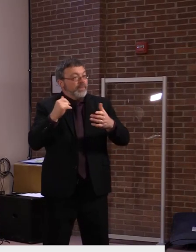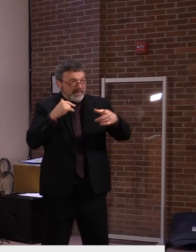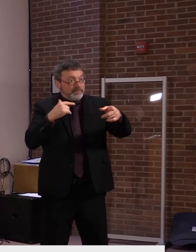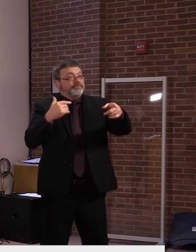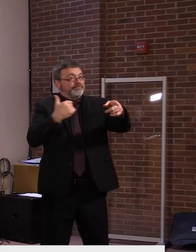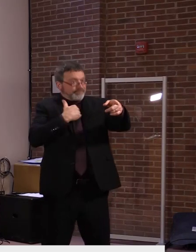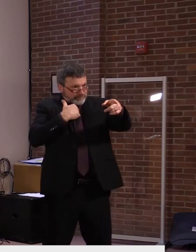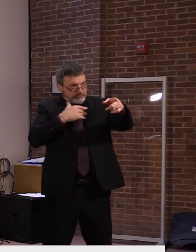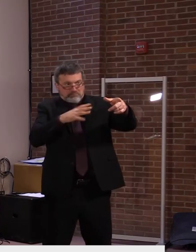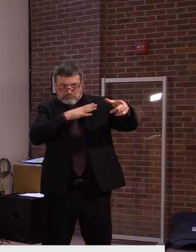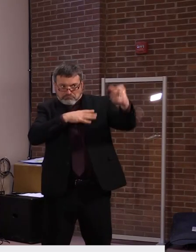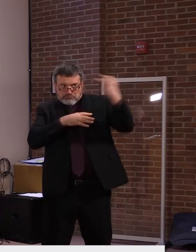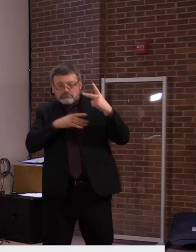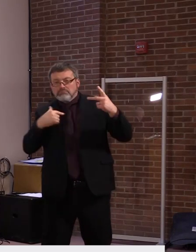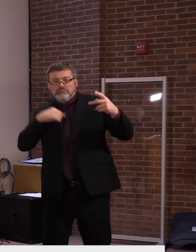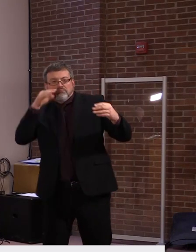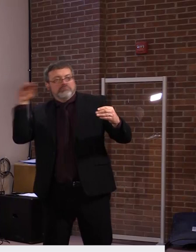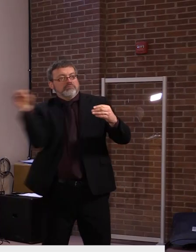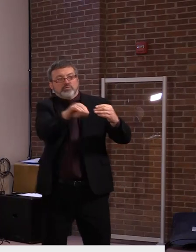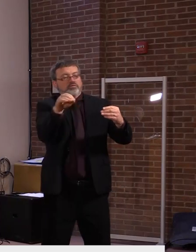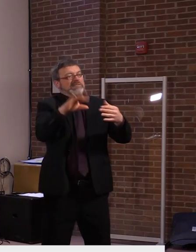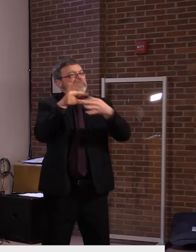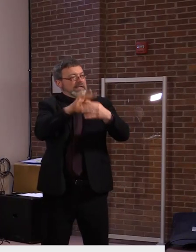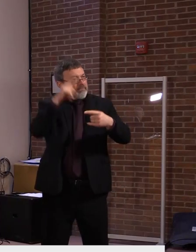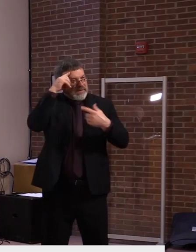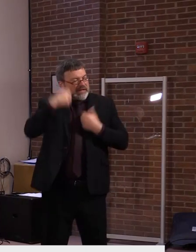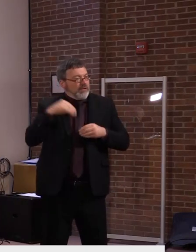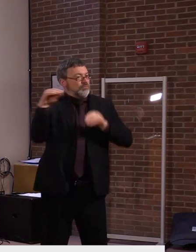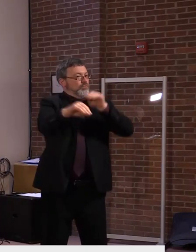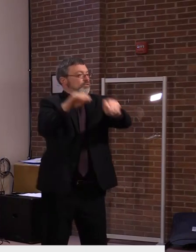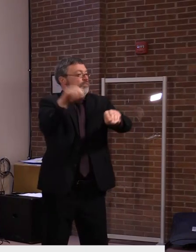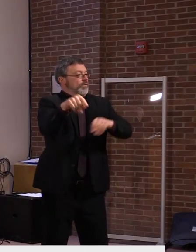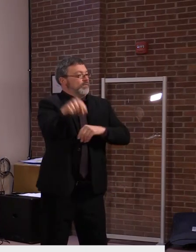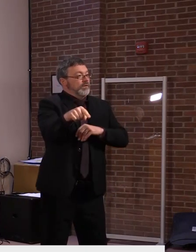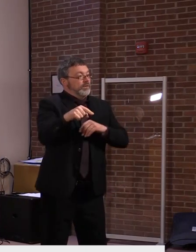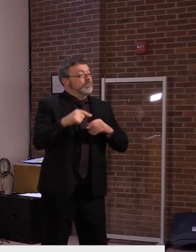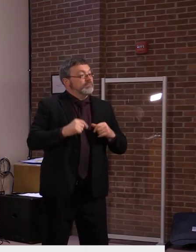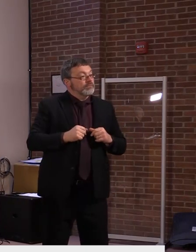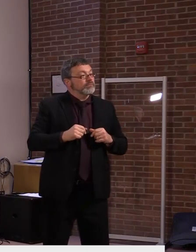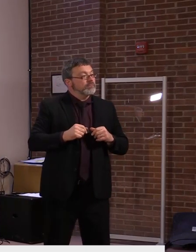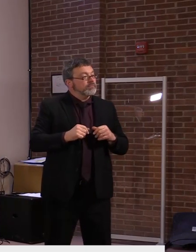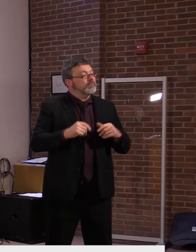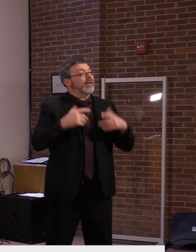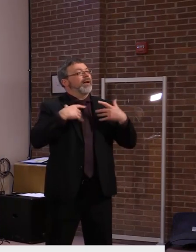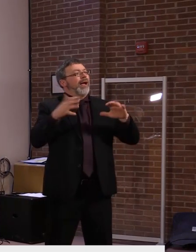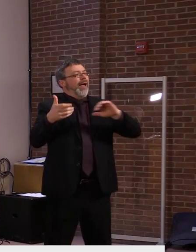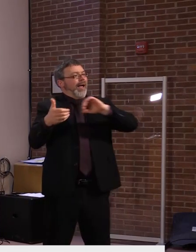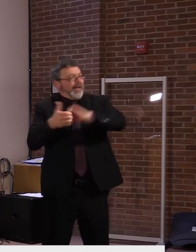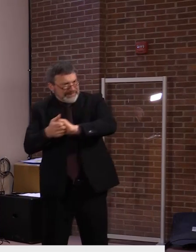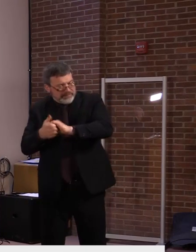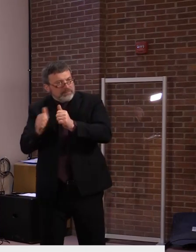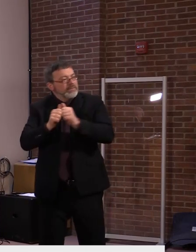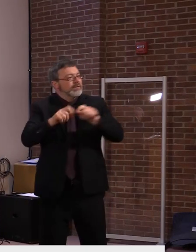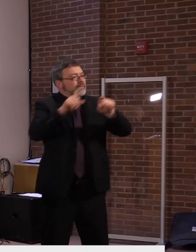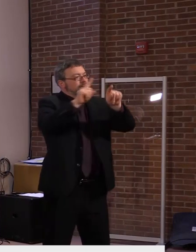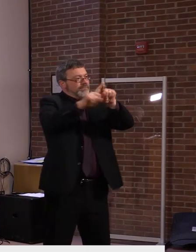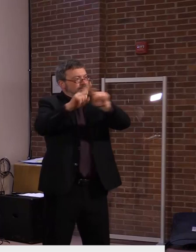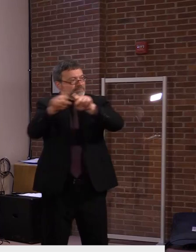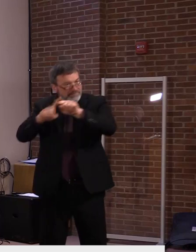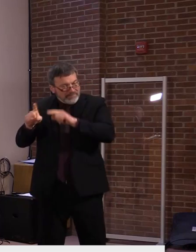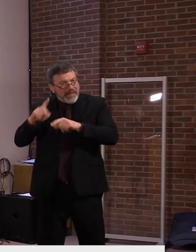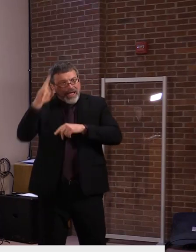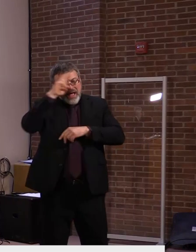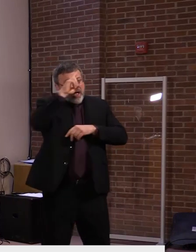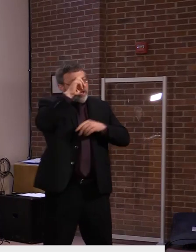we're also working with hospitals to open 10 additional ICU beds. I'd like to thank our hospitals for their efforts to